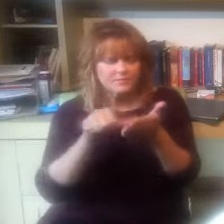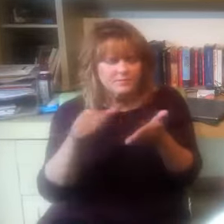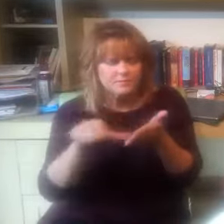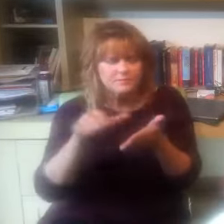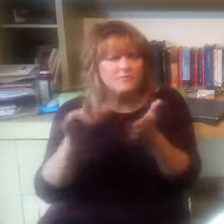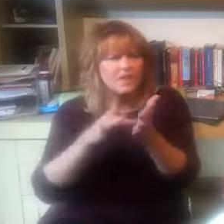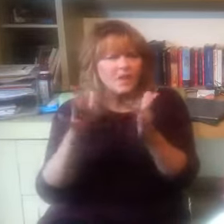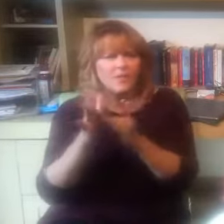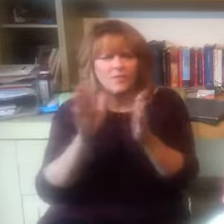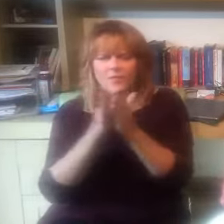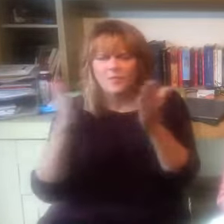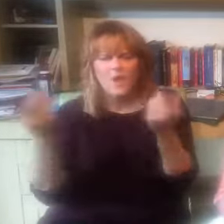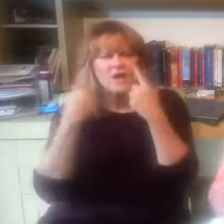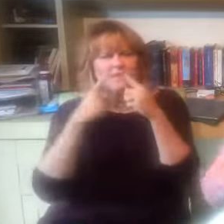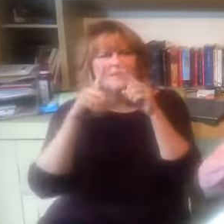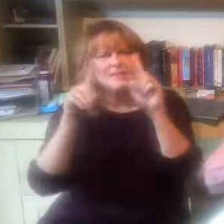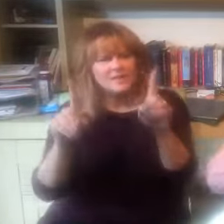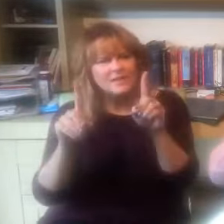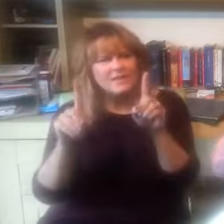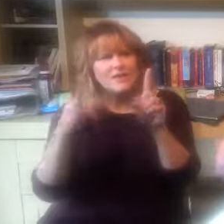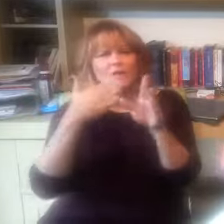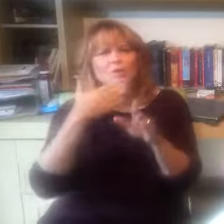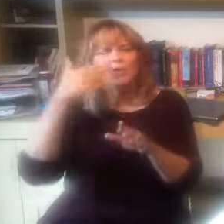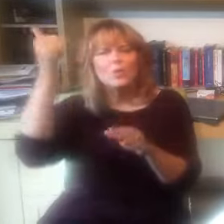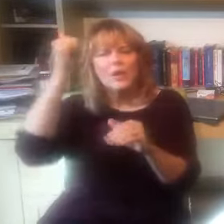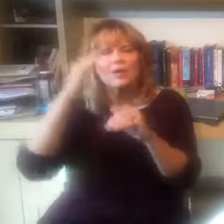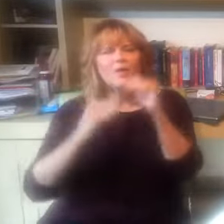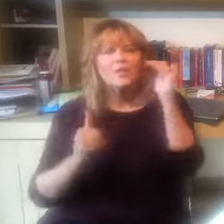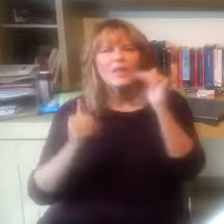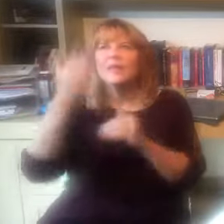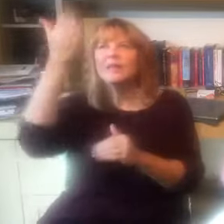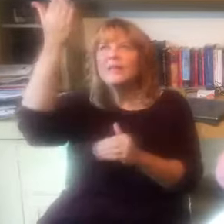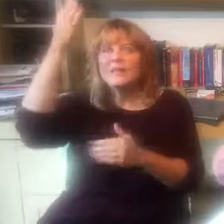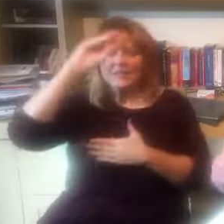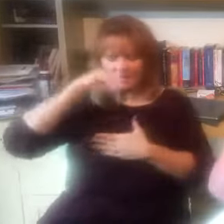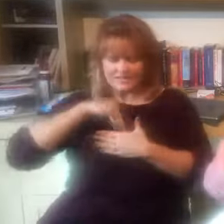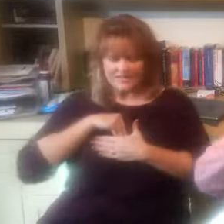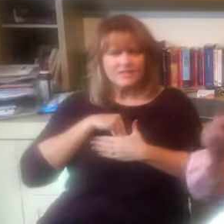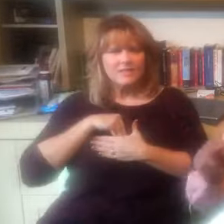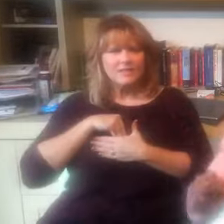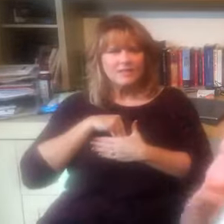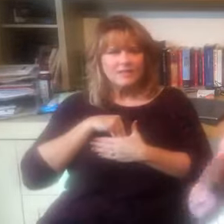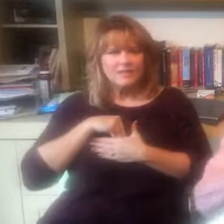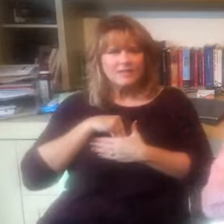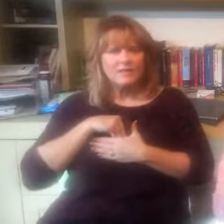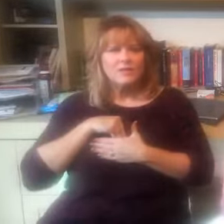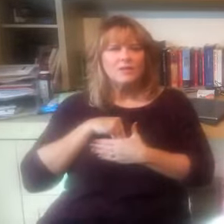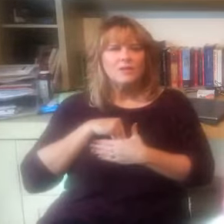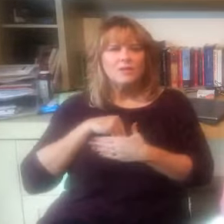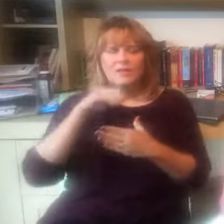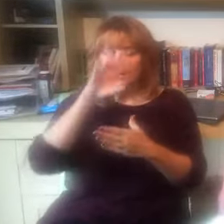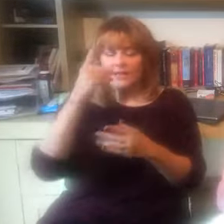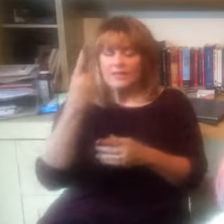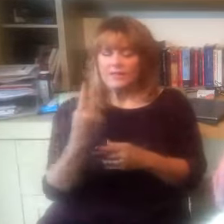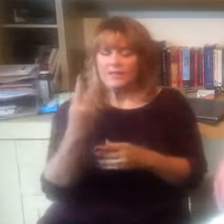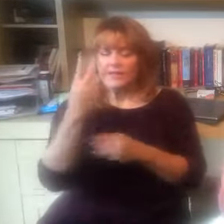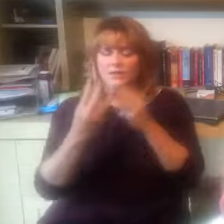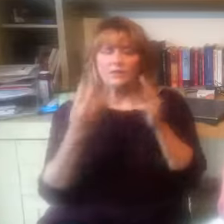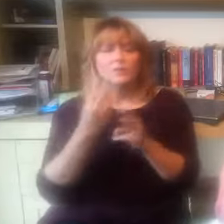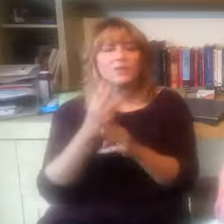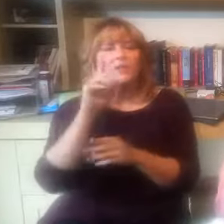pages that he declares, greater is he that is in you than he that is in the world.